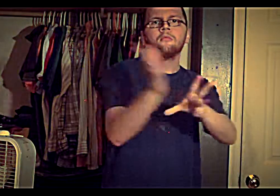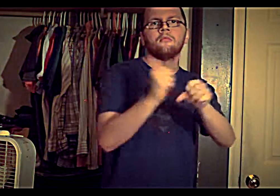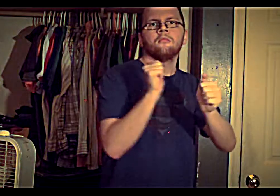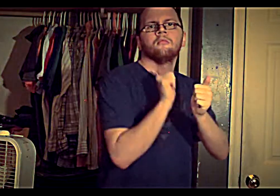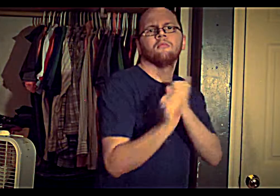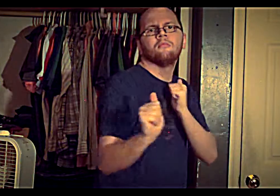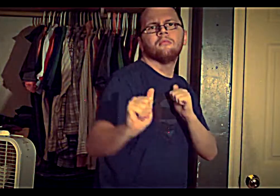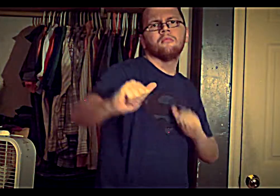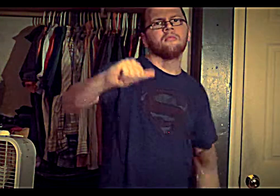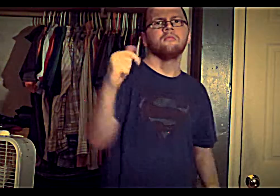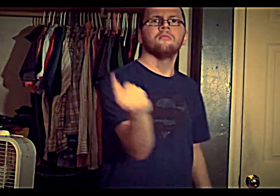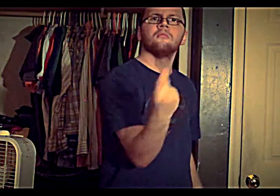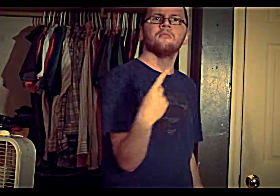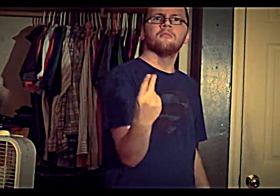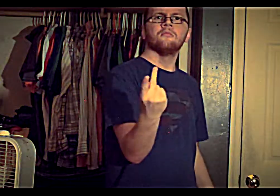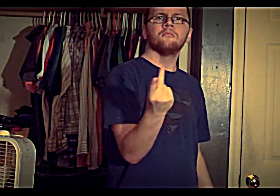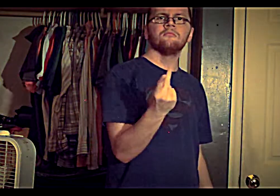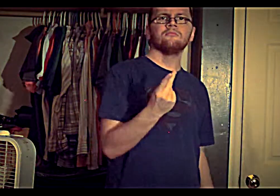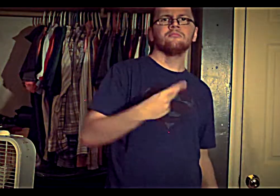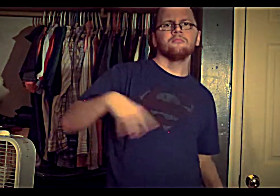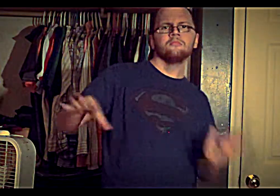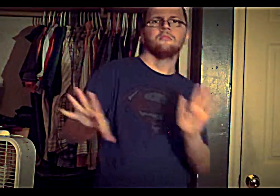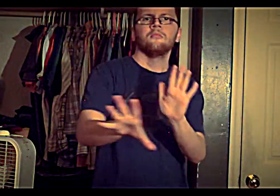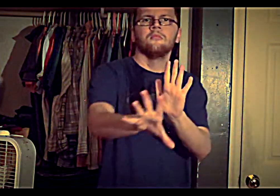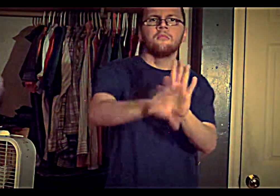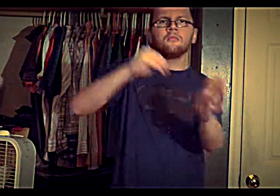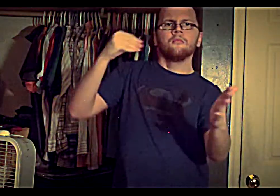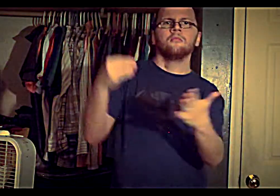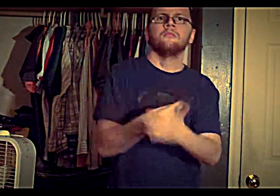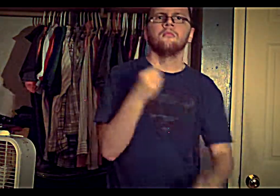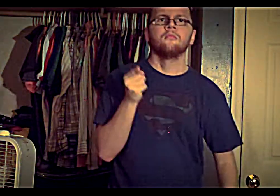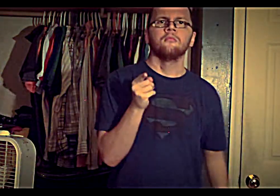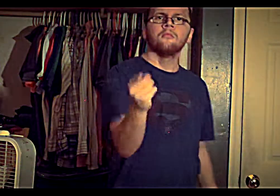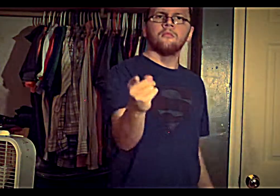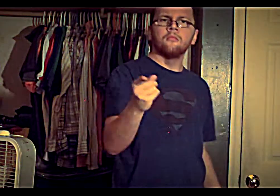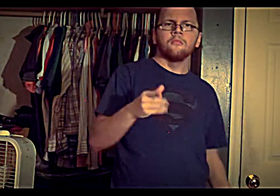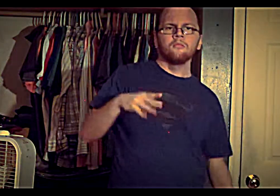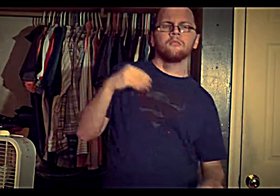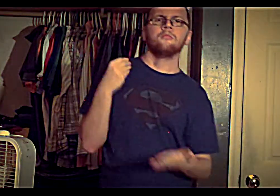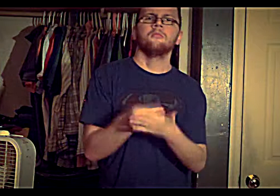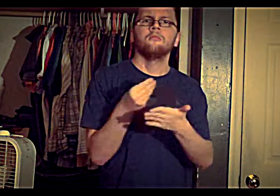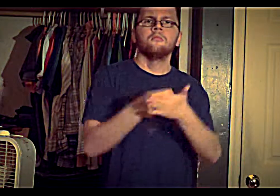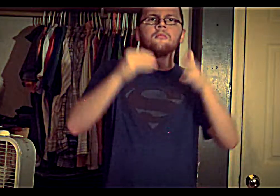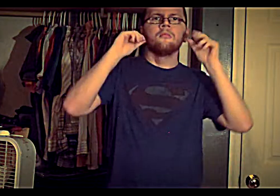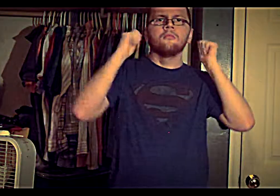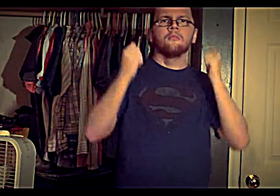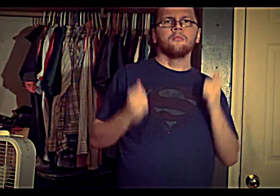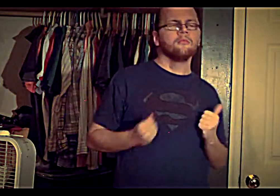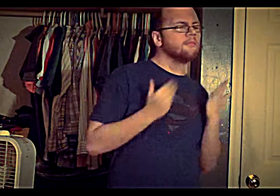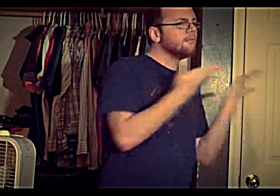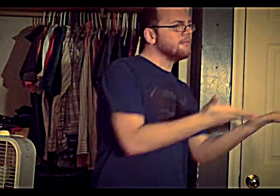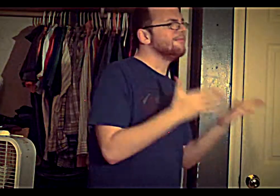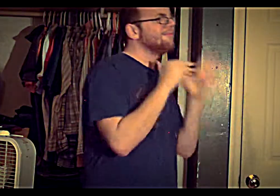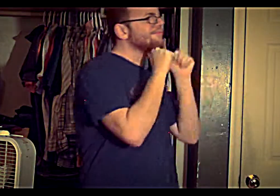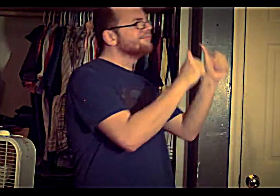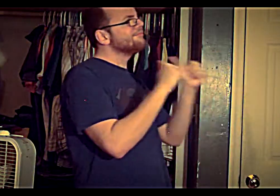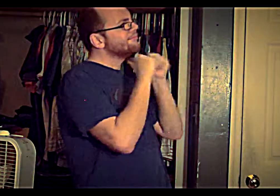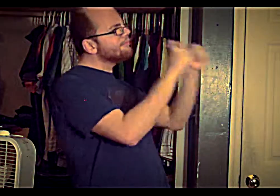full of something, but any love and what we got straight overdue, go find somebody new. You can buy me diamond earrings and